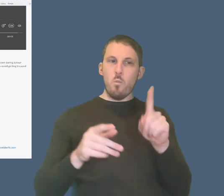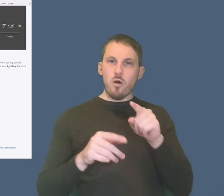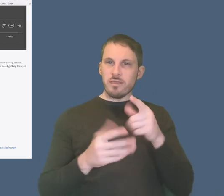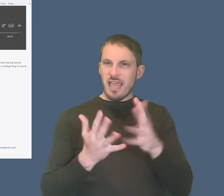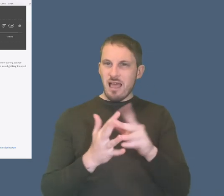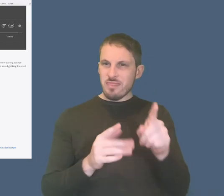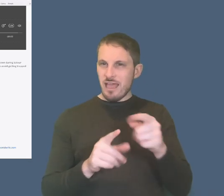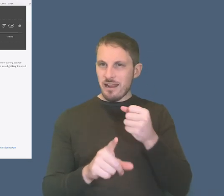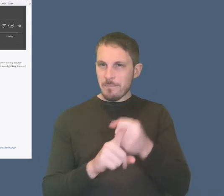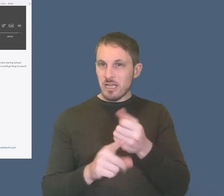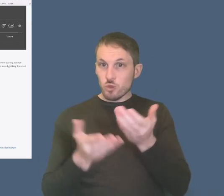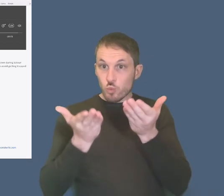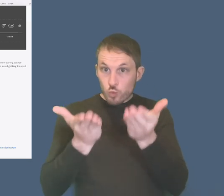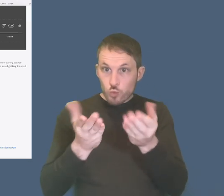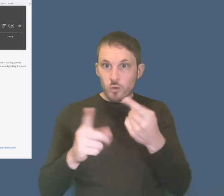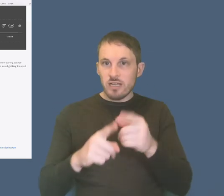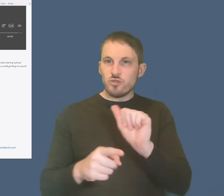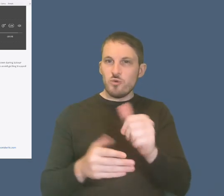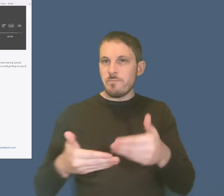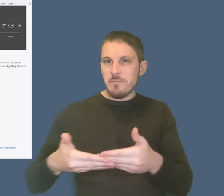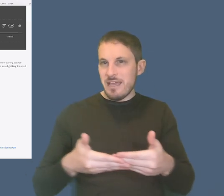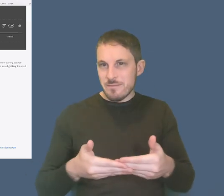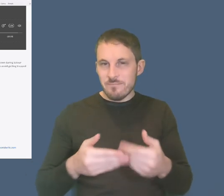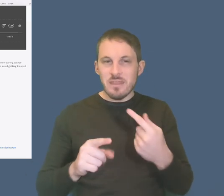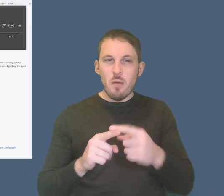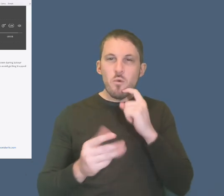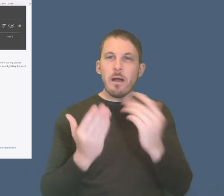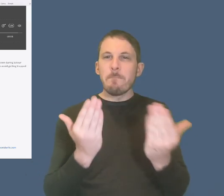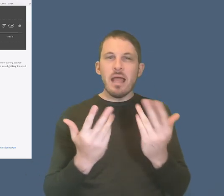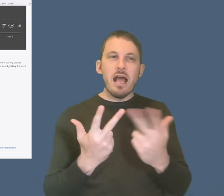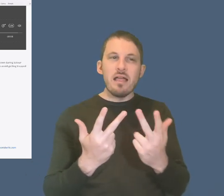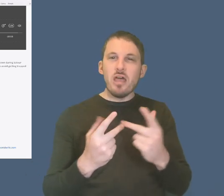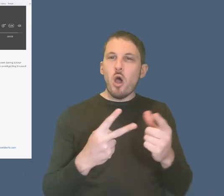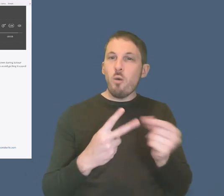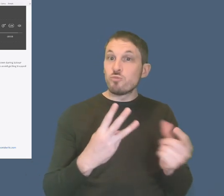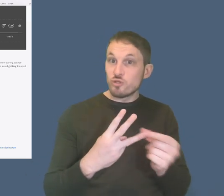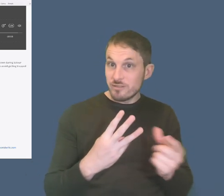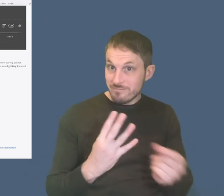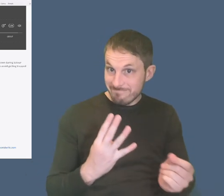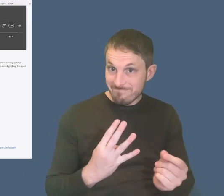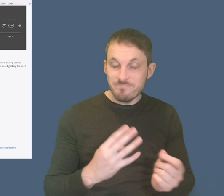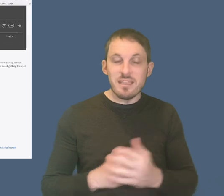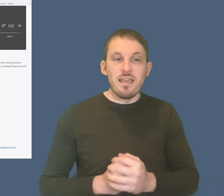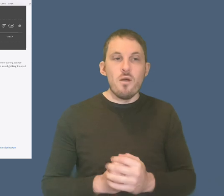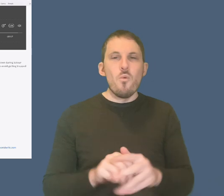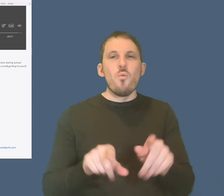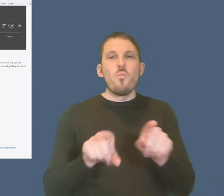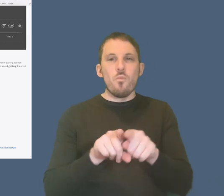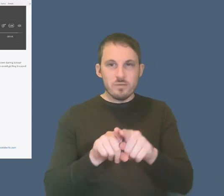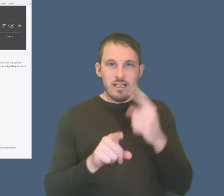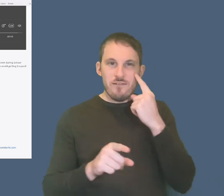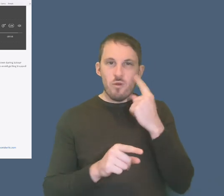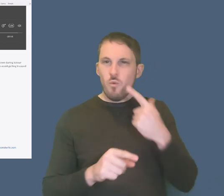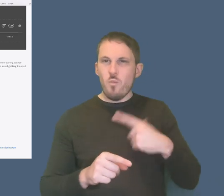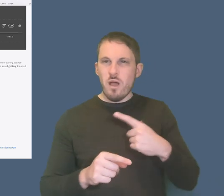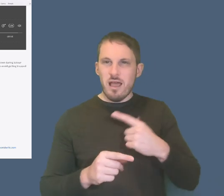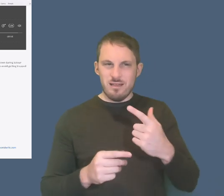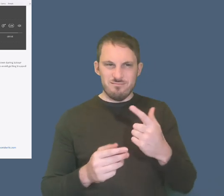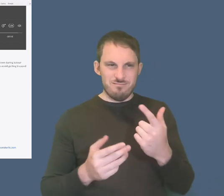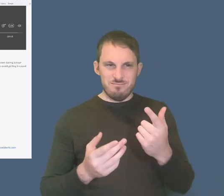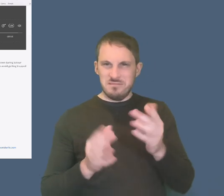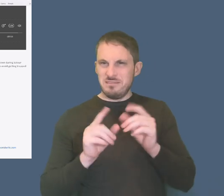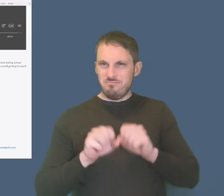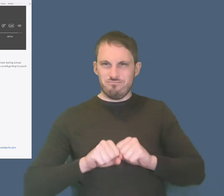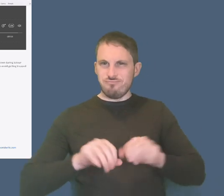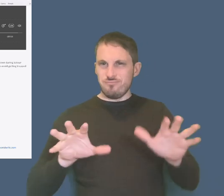during childbirth, and compare that to other position options. And we'll also have a look at why women end up on their back in the first place.